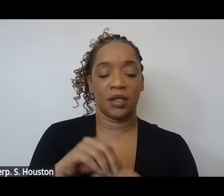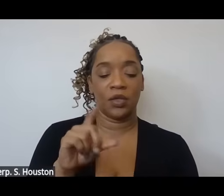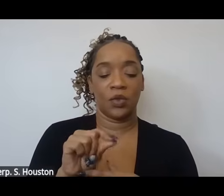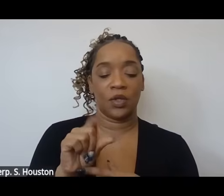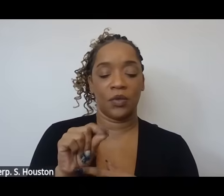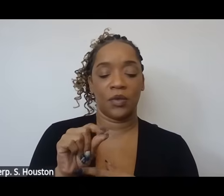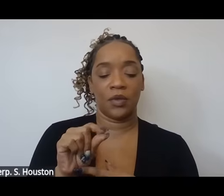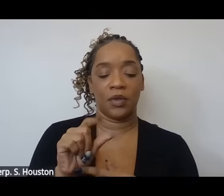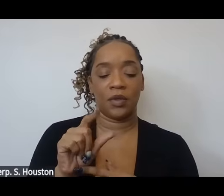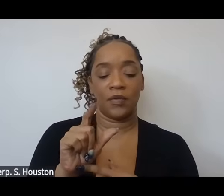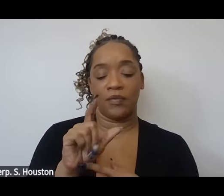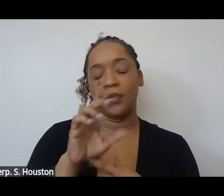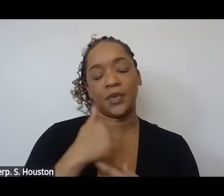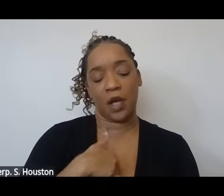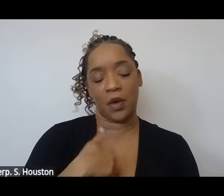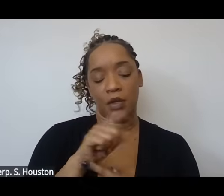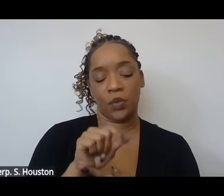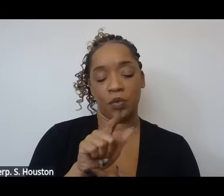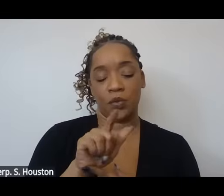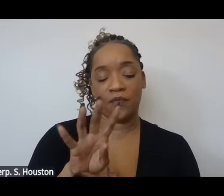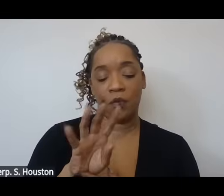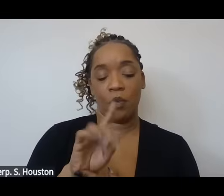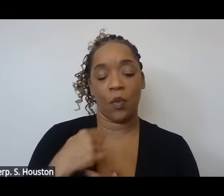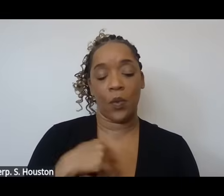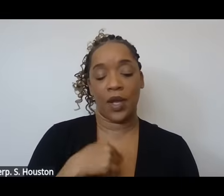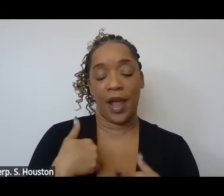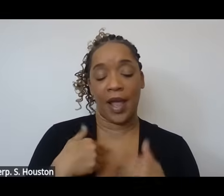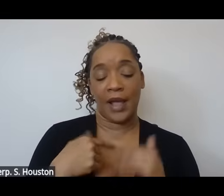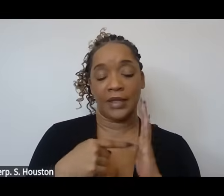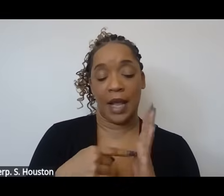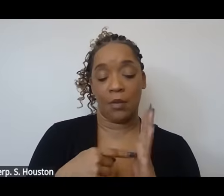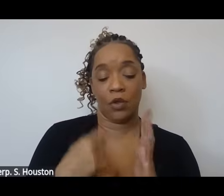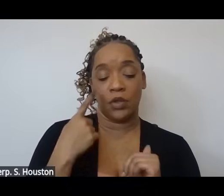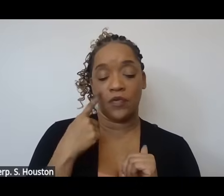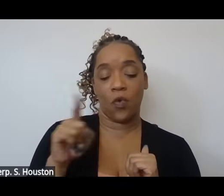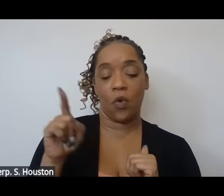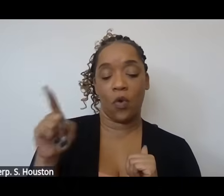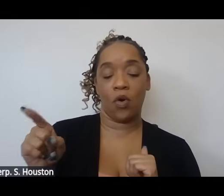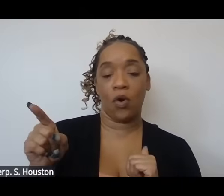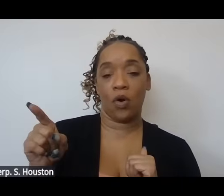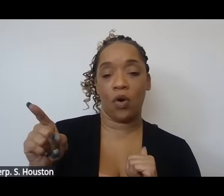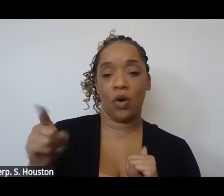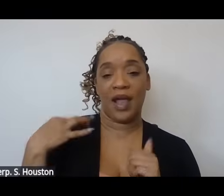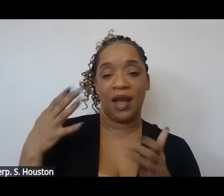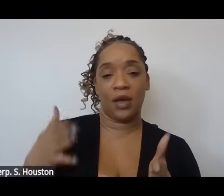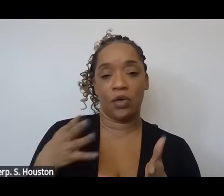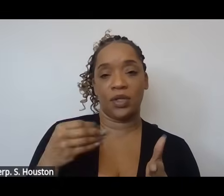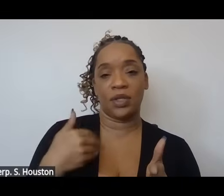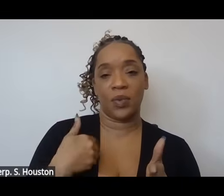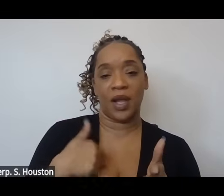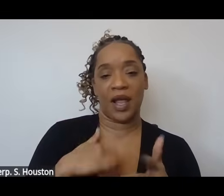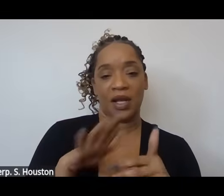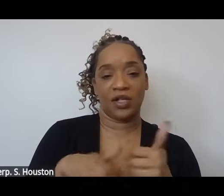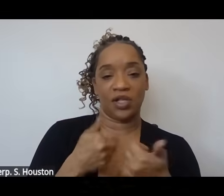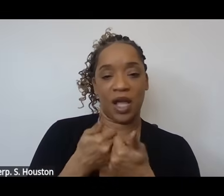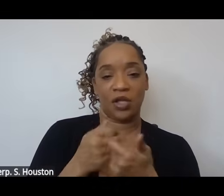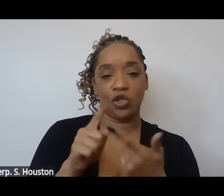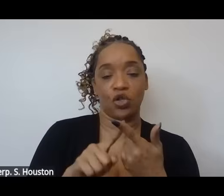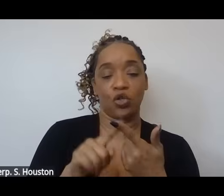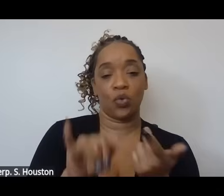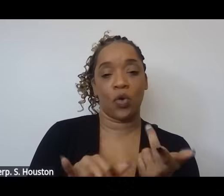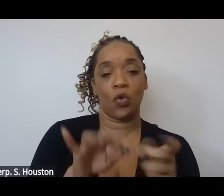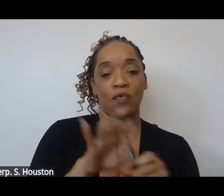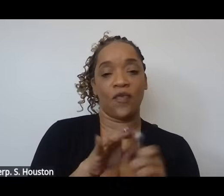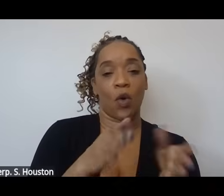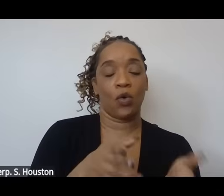for candidates and there were challenges to the voter signer signatory signatures that were outside of the